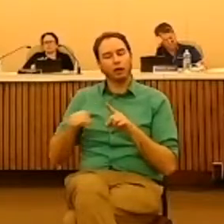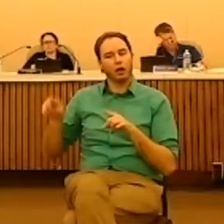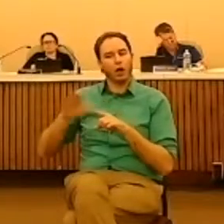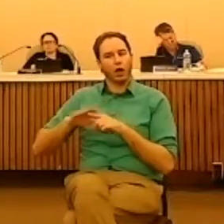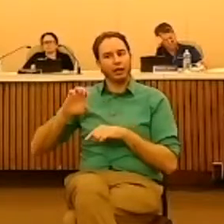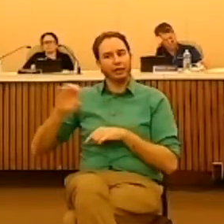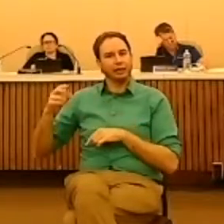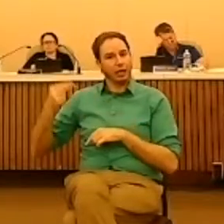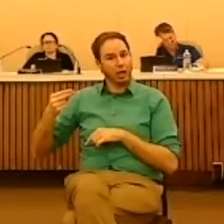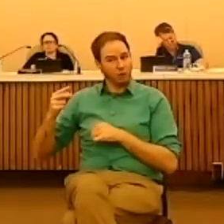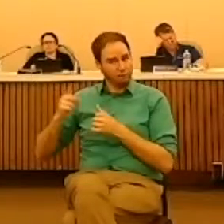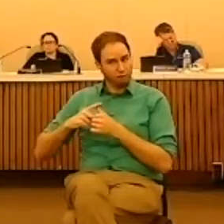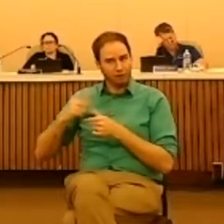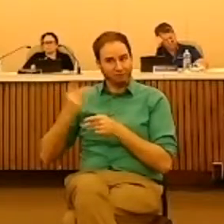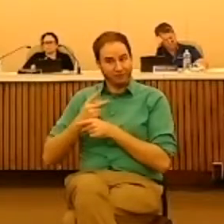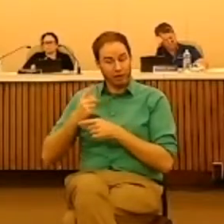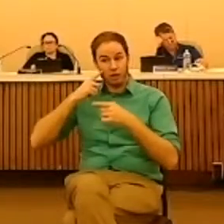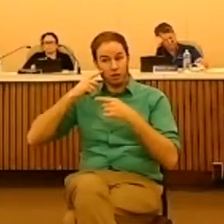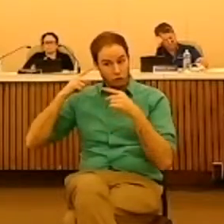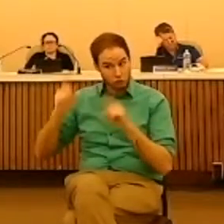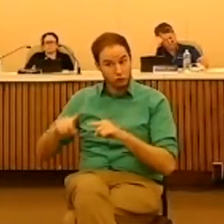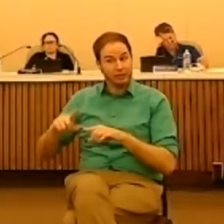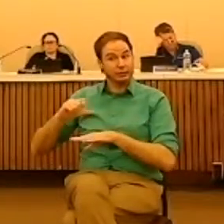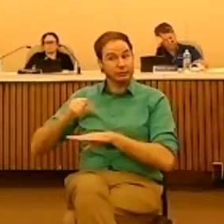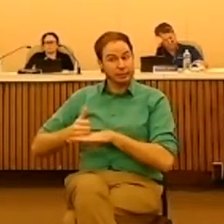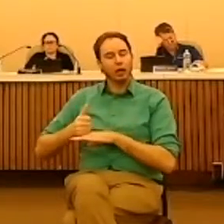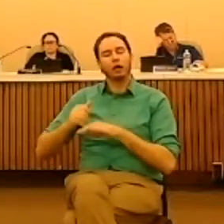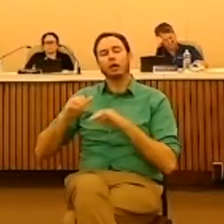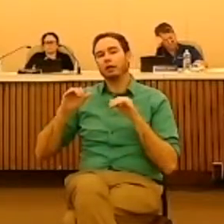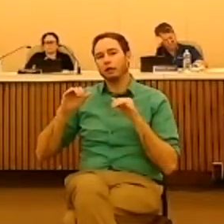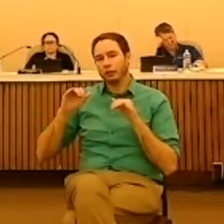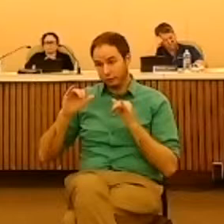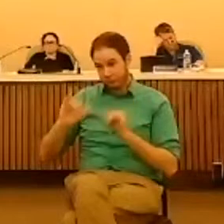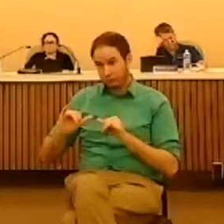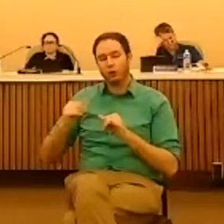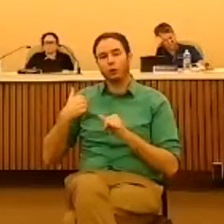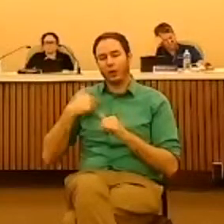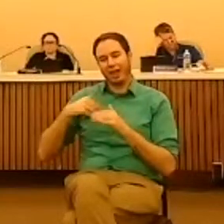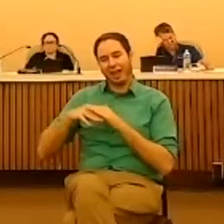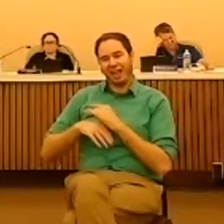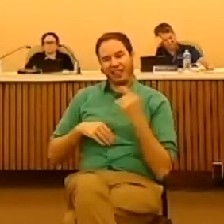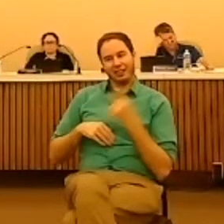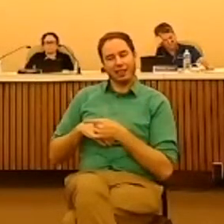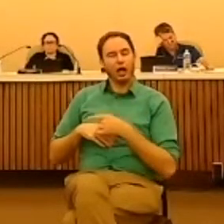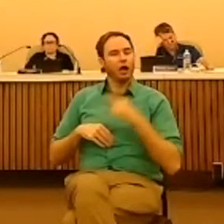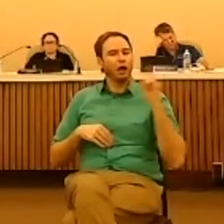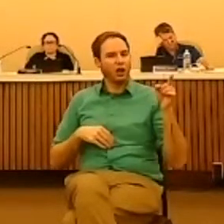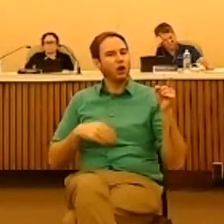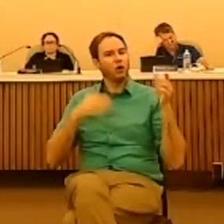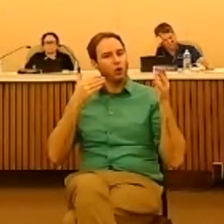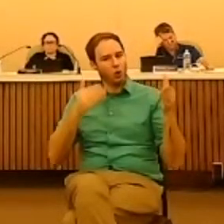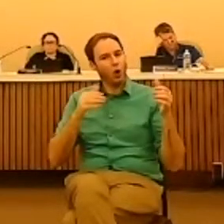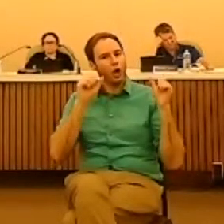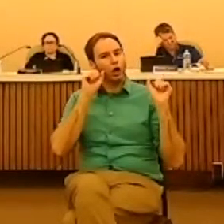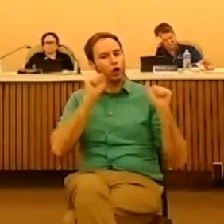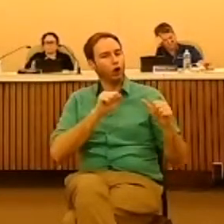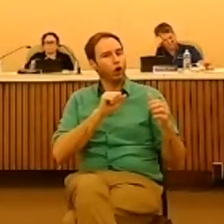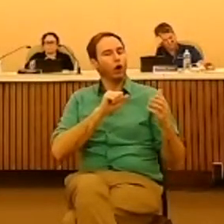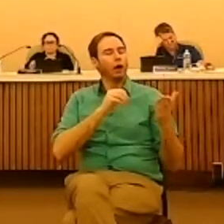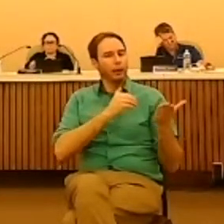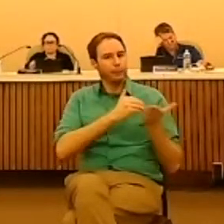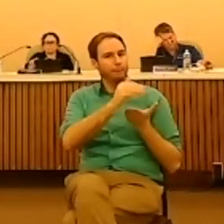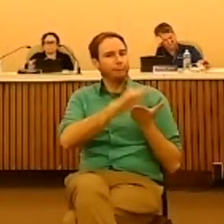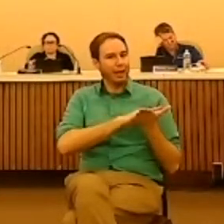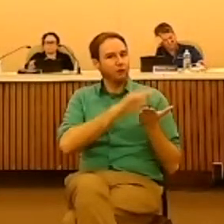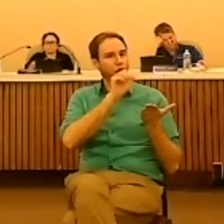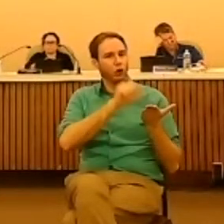Henrietta Road. Now that we have access over there, then I could have went ahead and paved that,